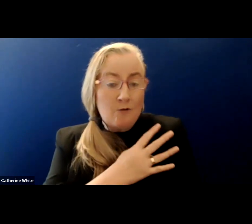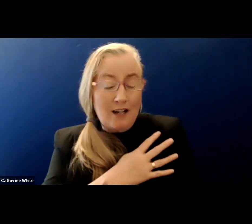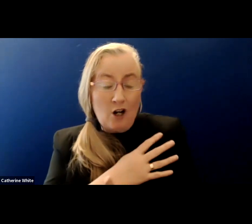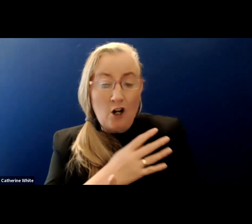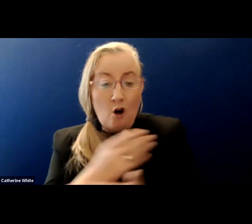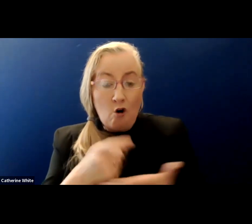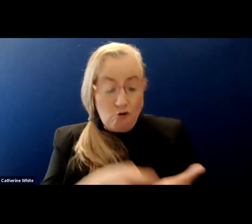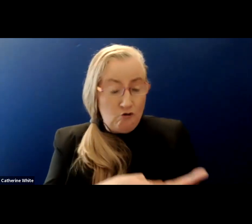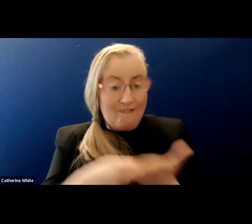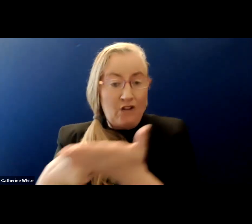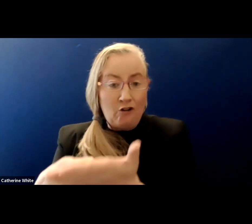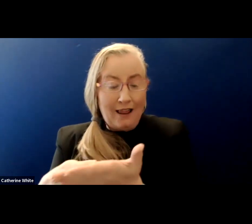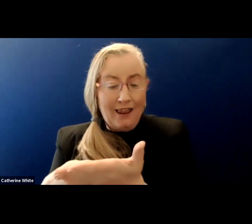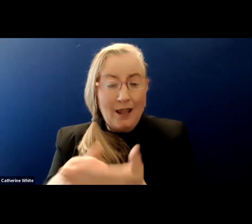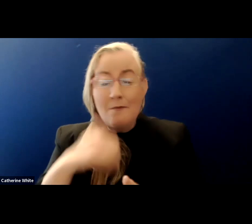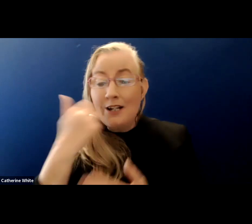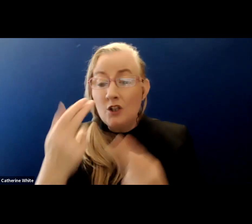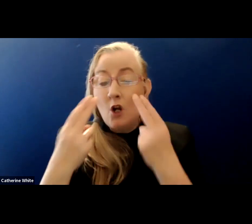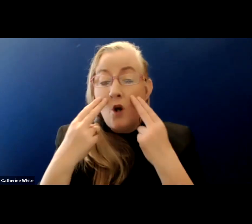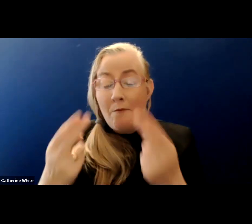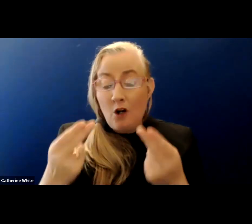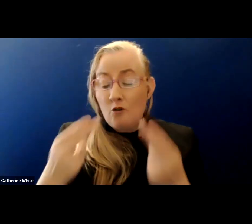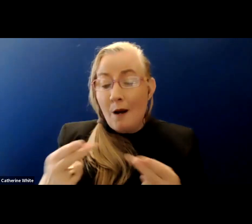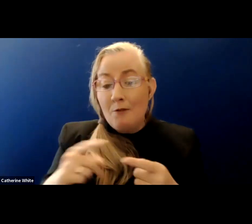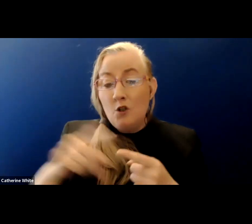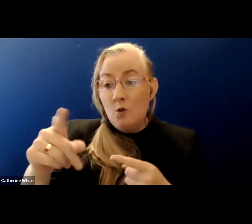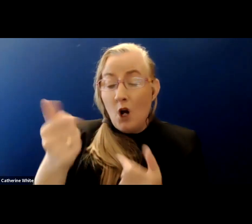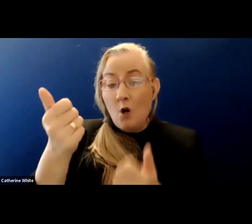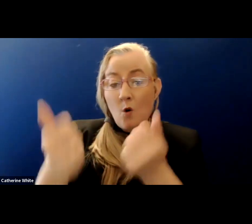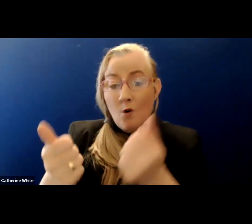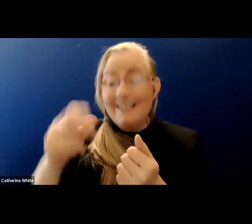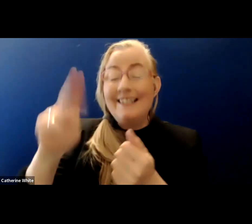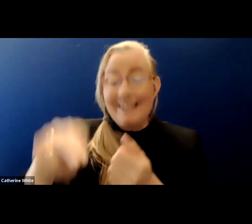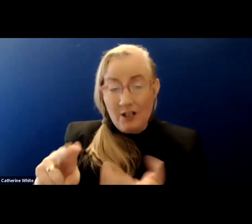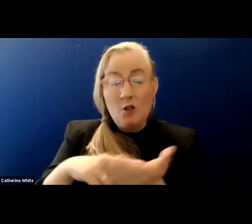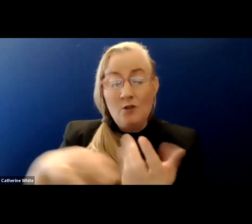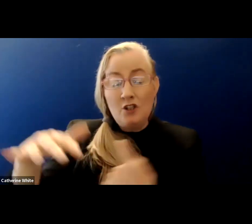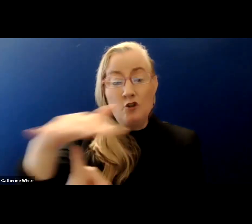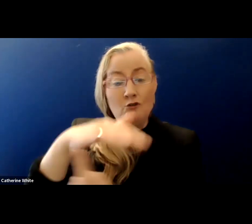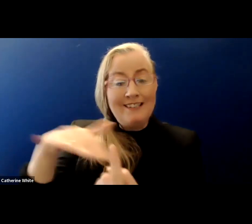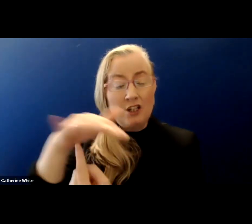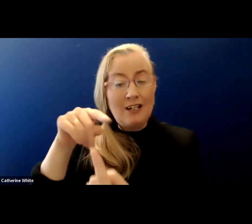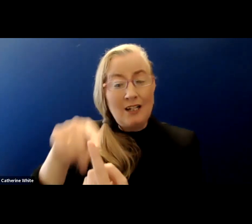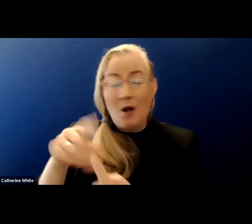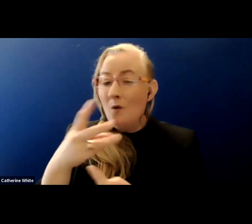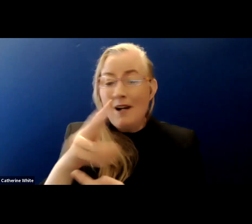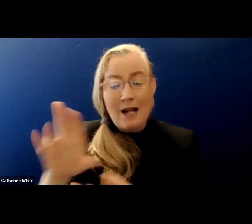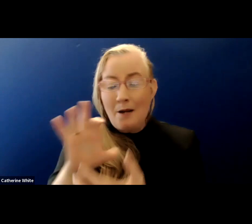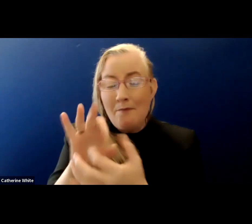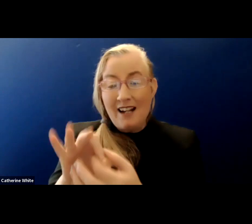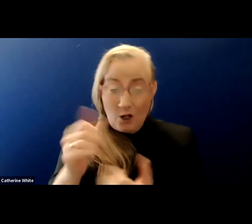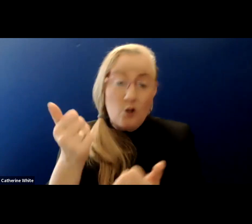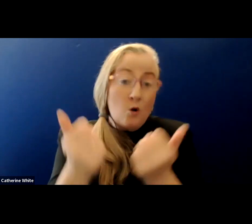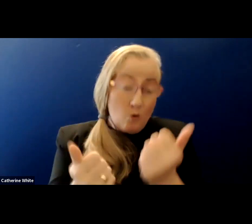this case, the normal requirements for the court to exercise jurisdiction would not apply. So the court would be